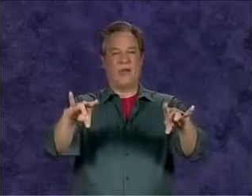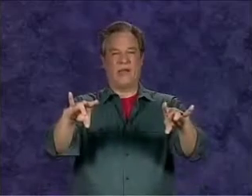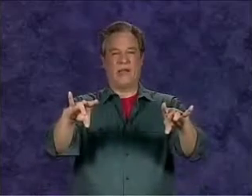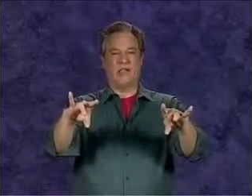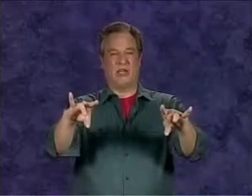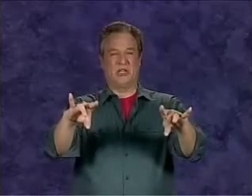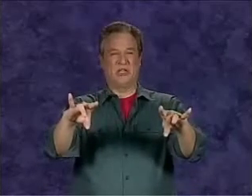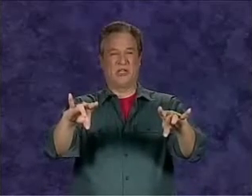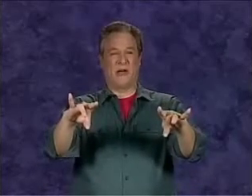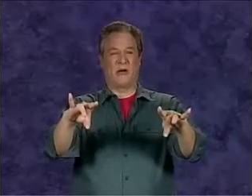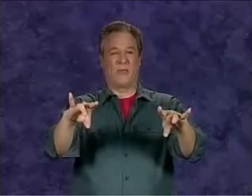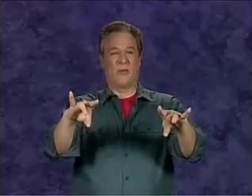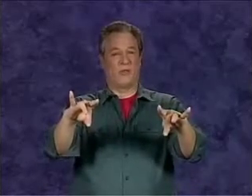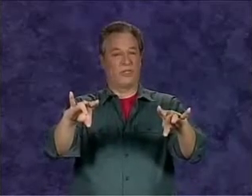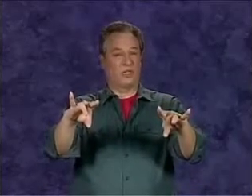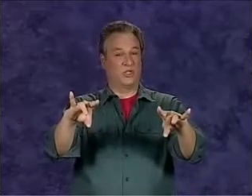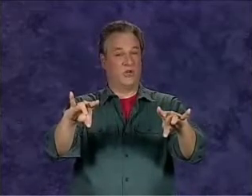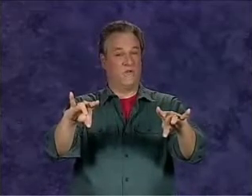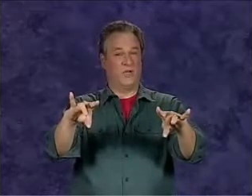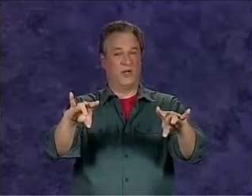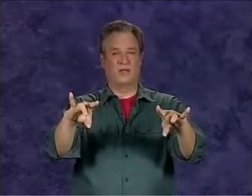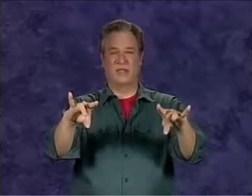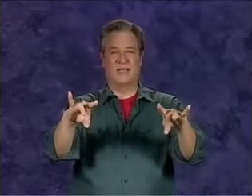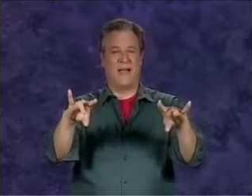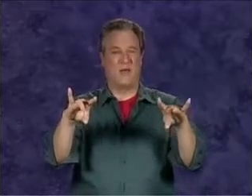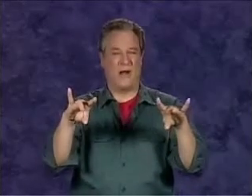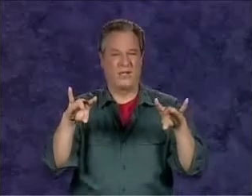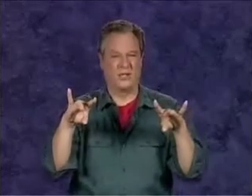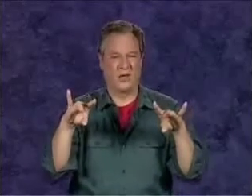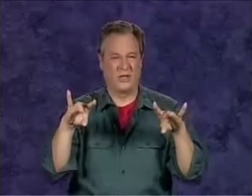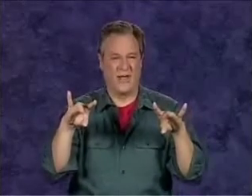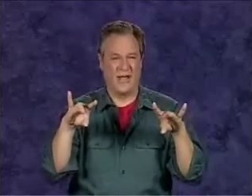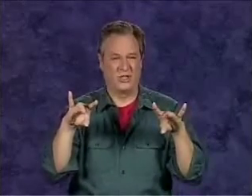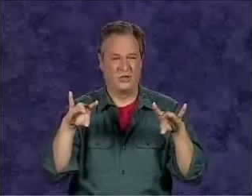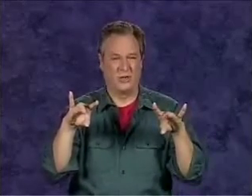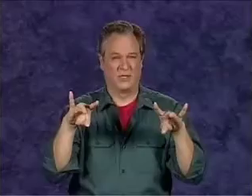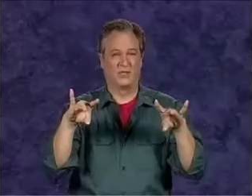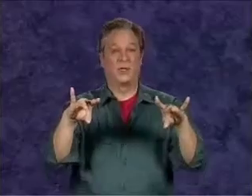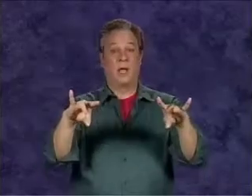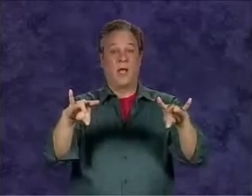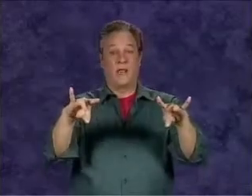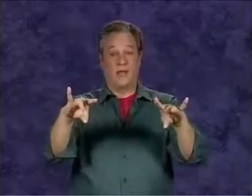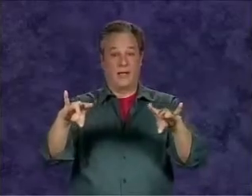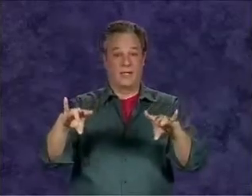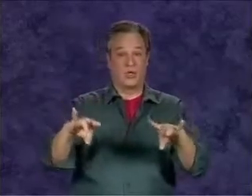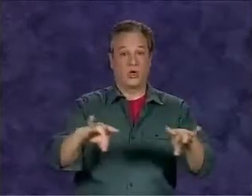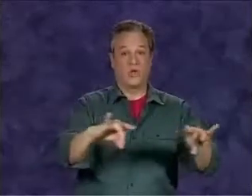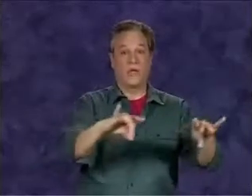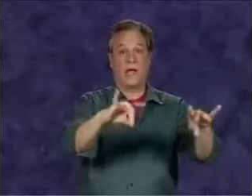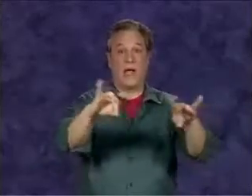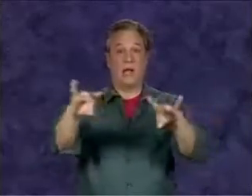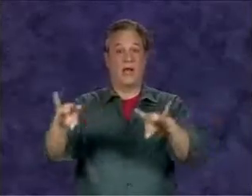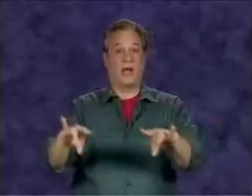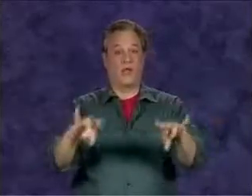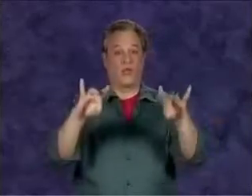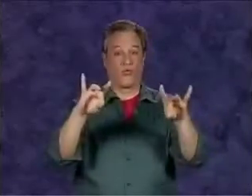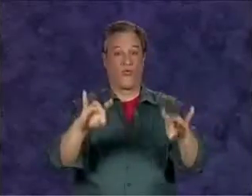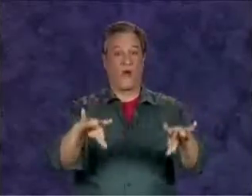an English undesirable with just 2 fingers, not wanting to dirty my hand too much. Then I circle the island and drop